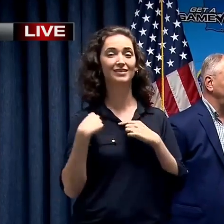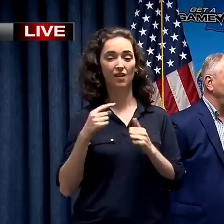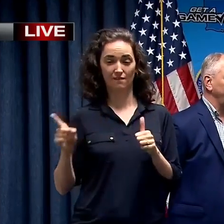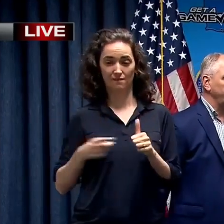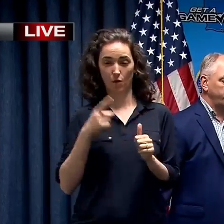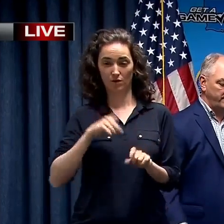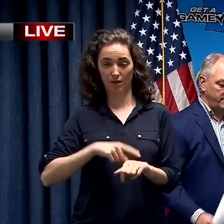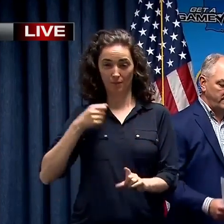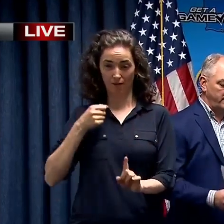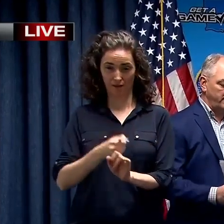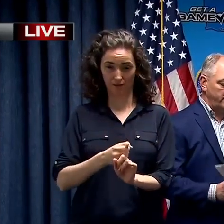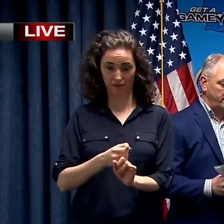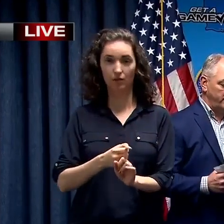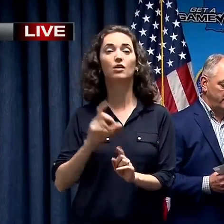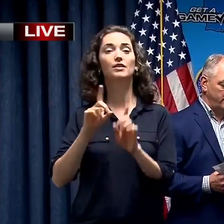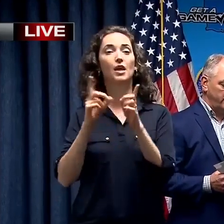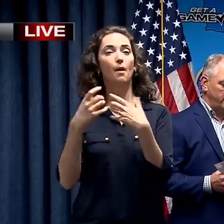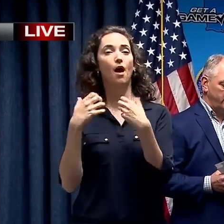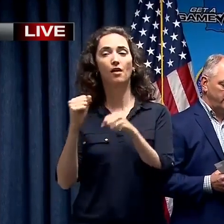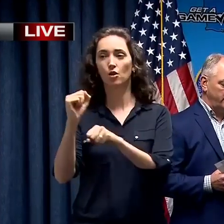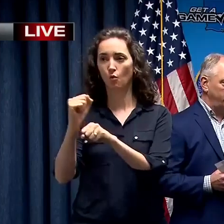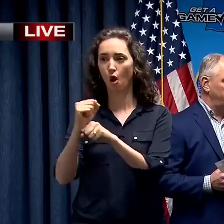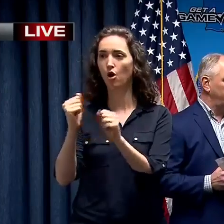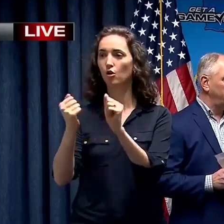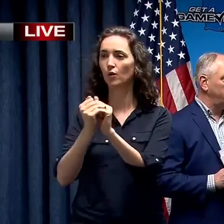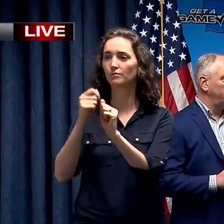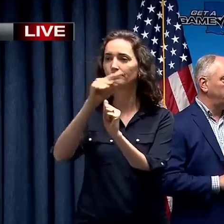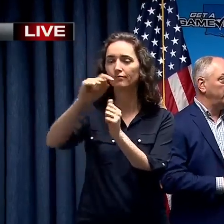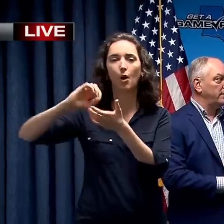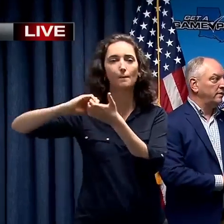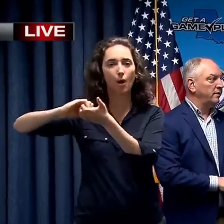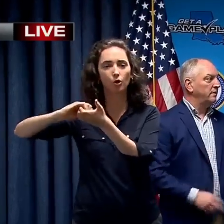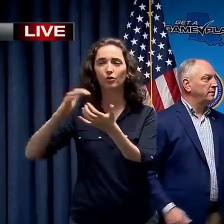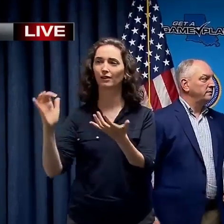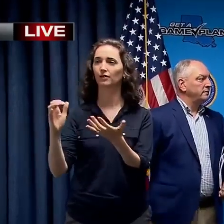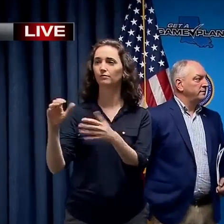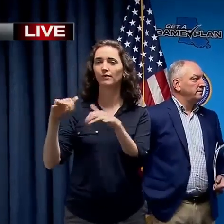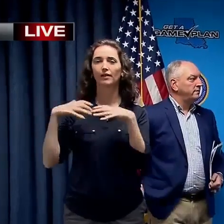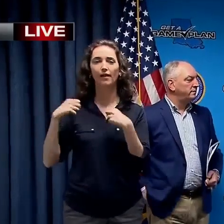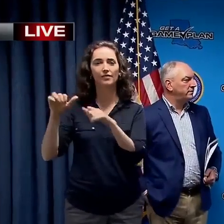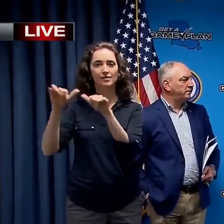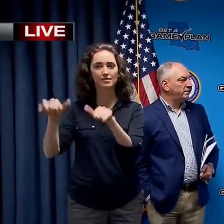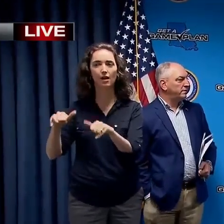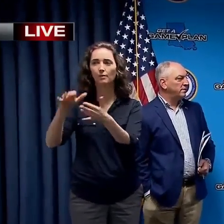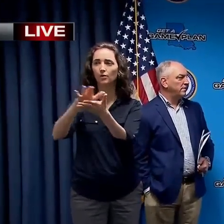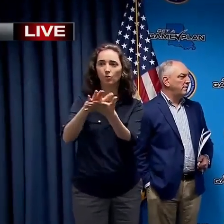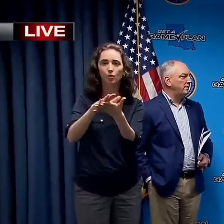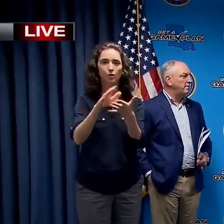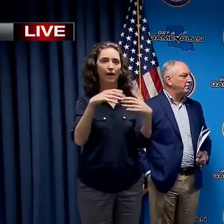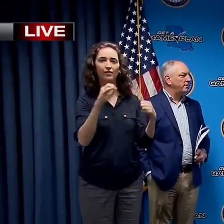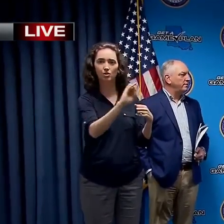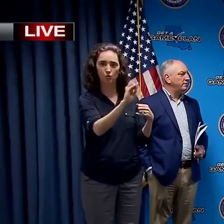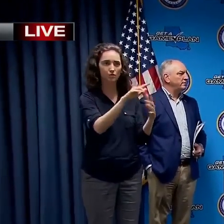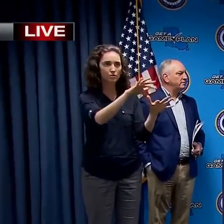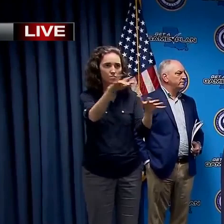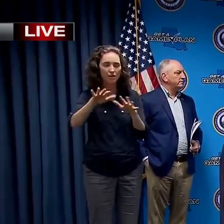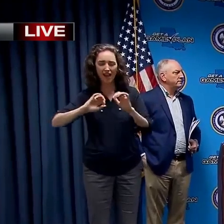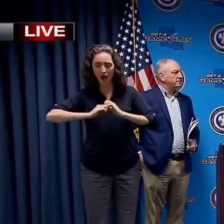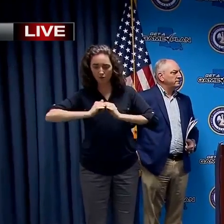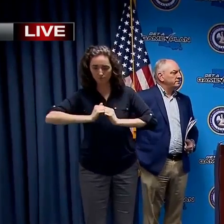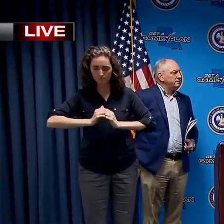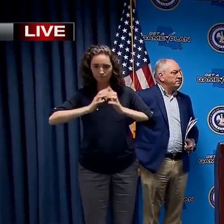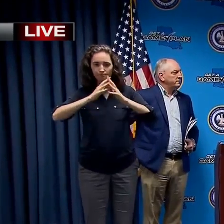department and with partners both in the academic side and health systems and health insurers to build a model that would really let us